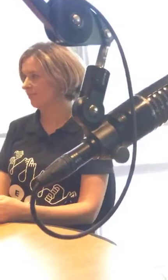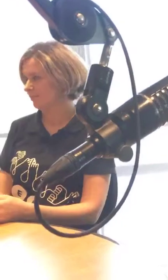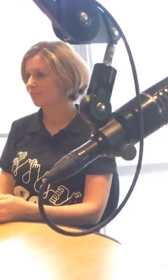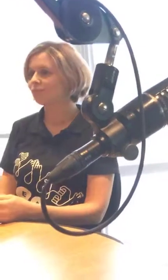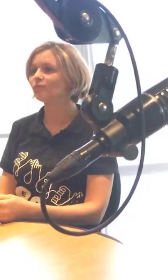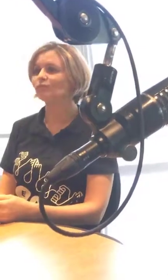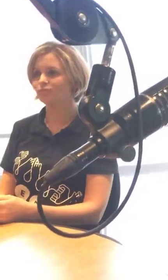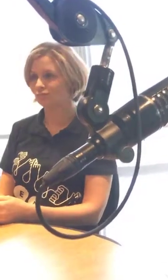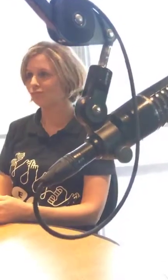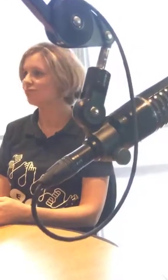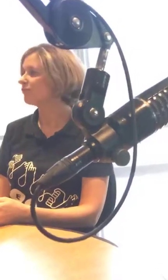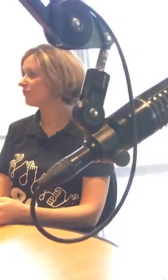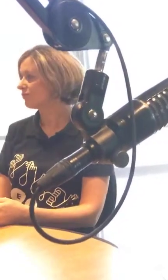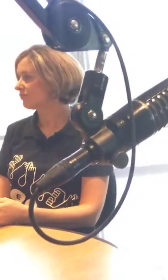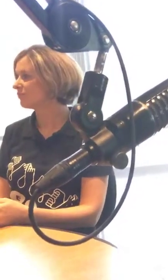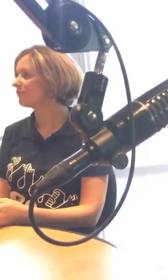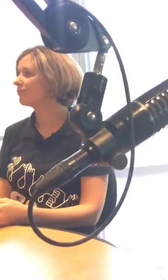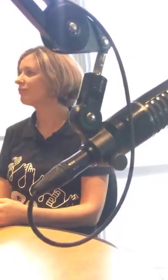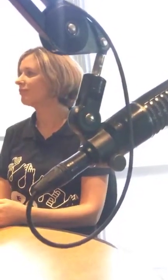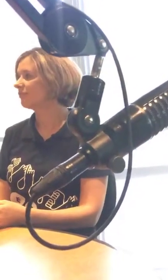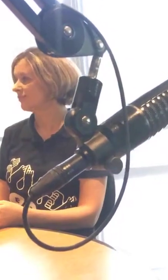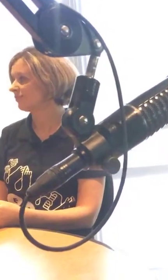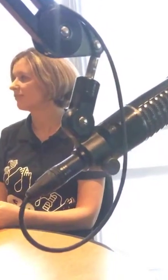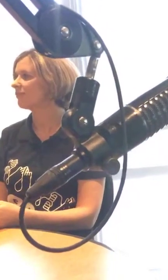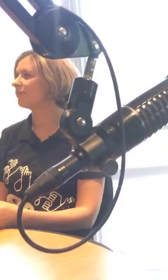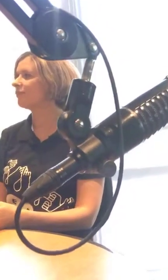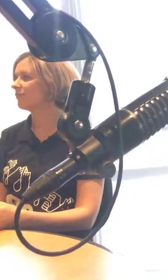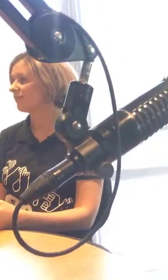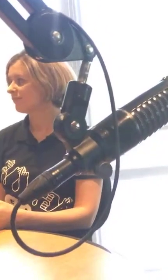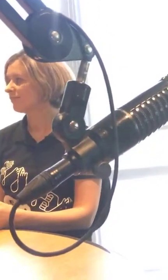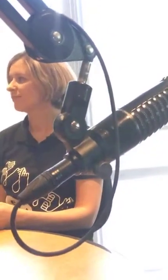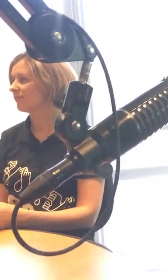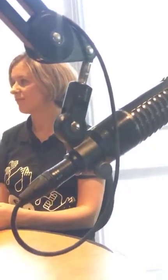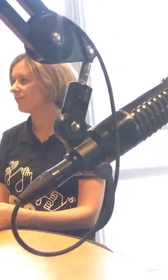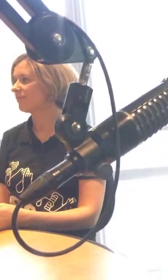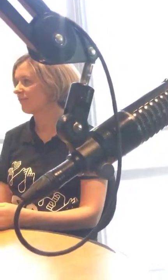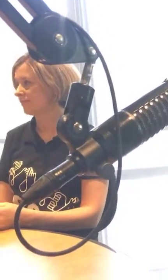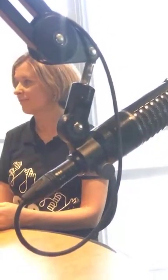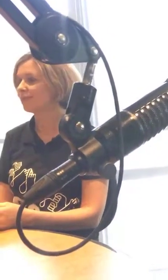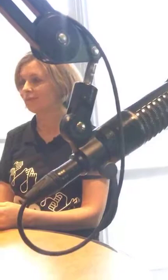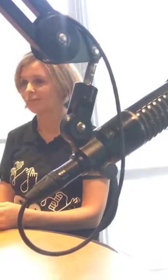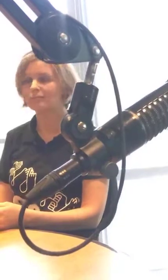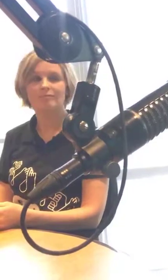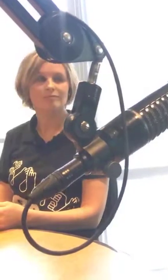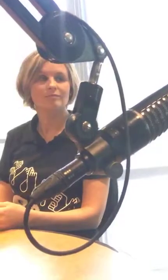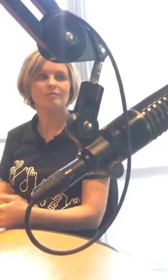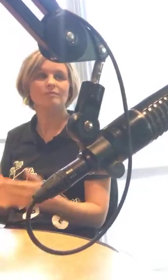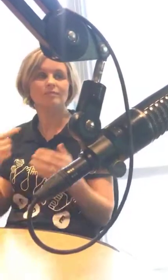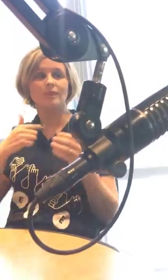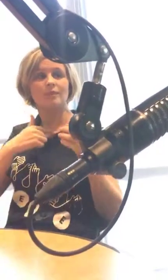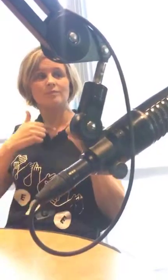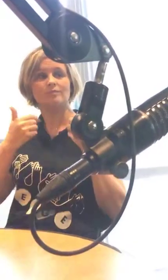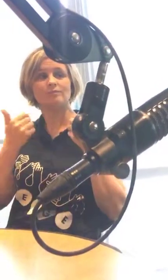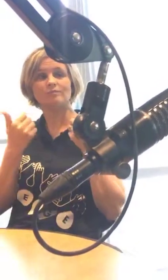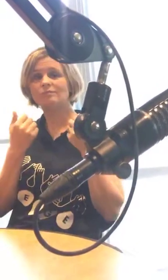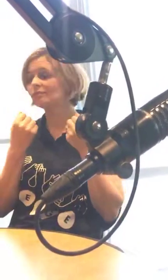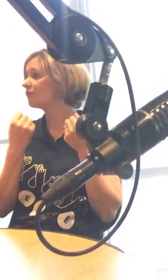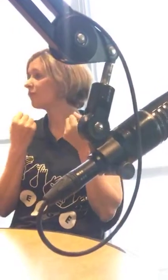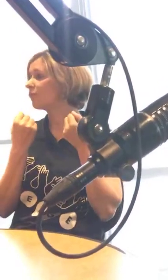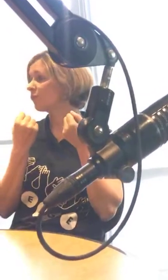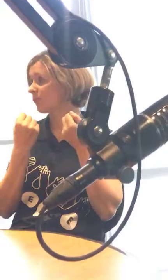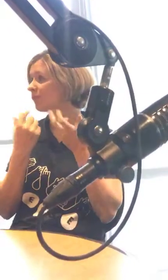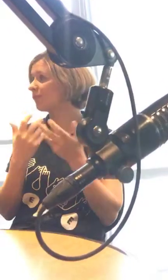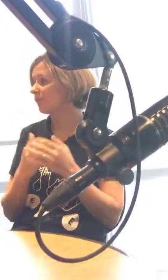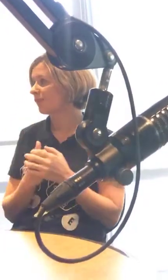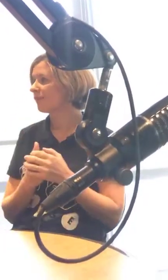quite a new company, but we've had a really great response from the public, and a lot of people are interested. I think the awareness now has really been raised, and